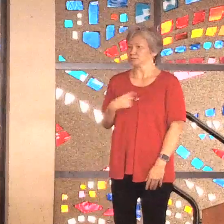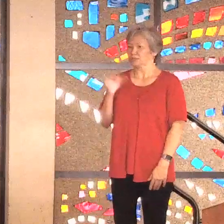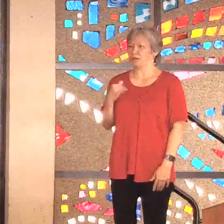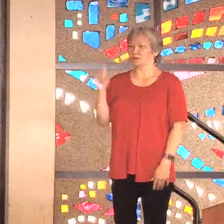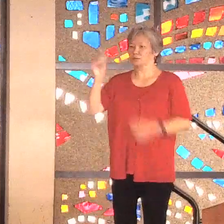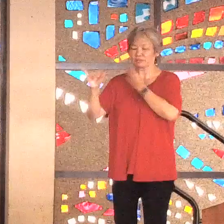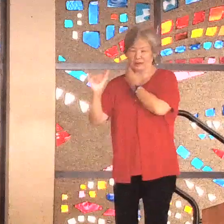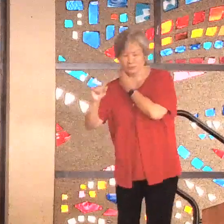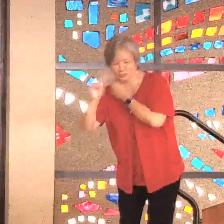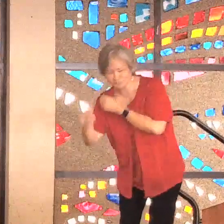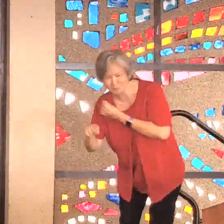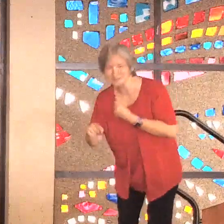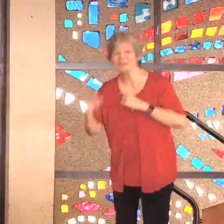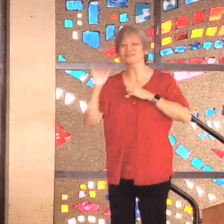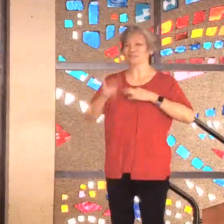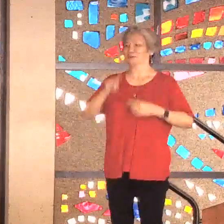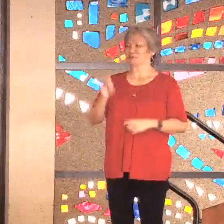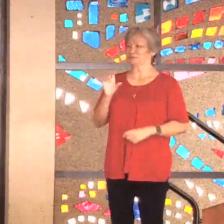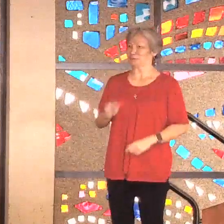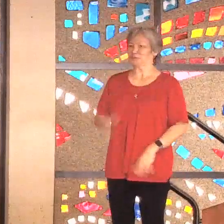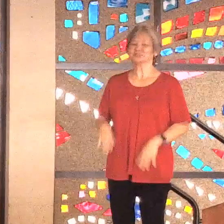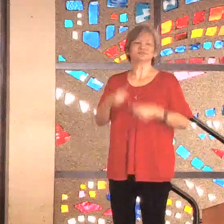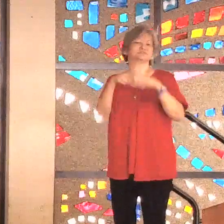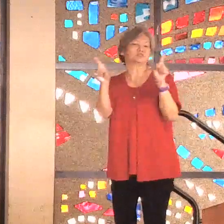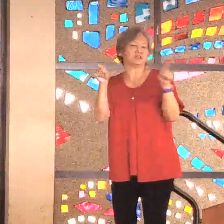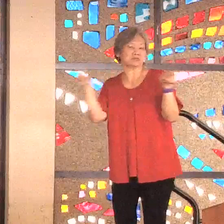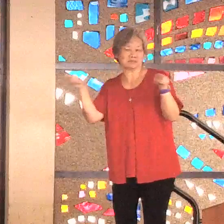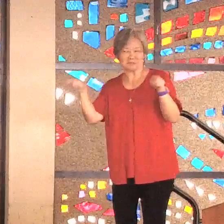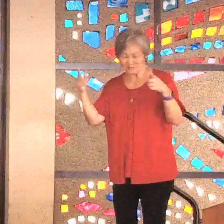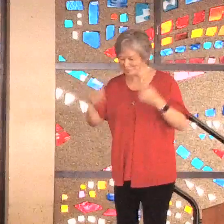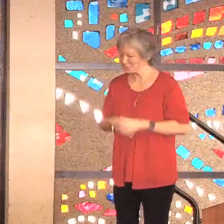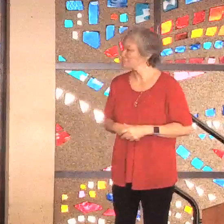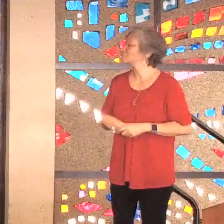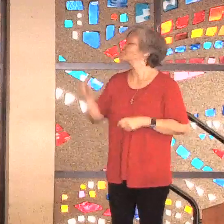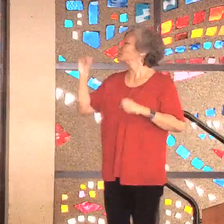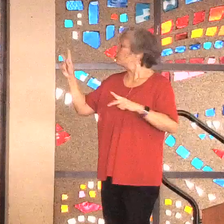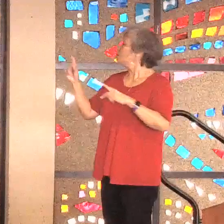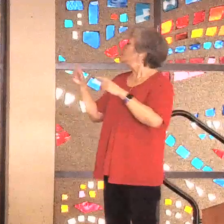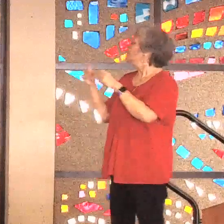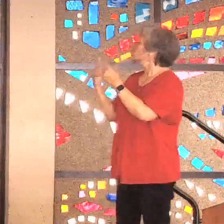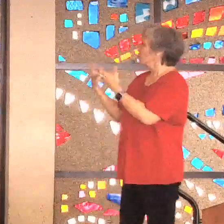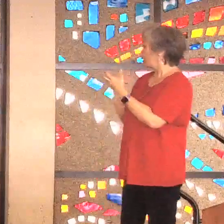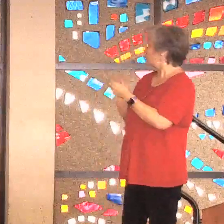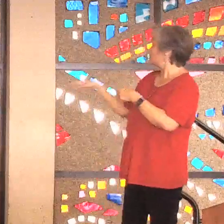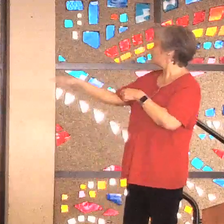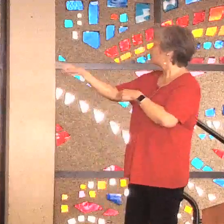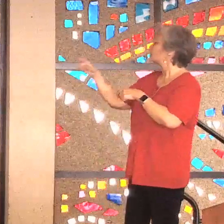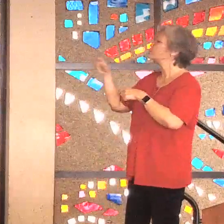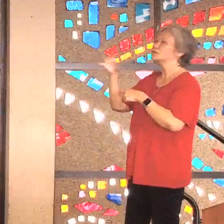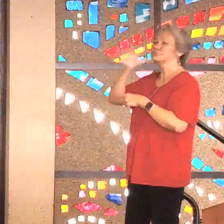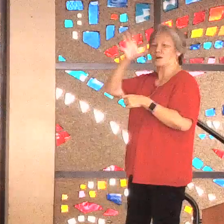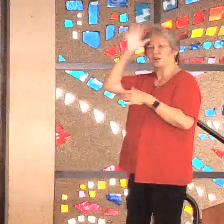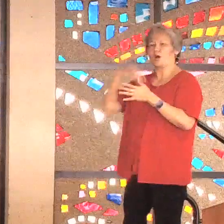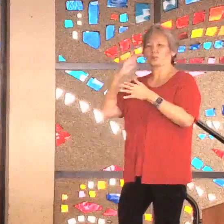you're in the know who you are. That's not a question to answer, but in the deaf world, it's much different.